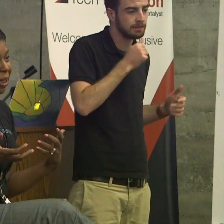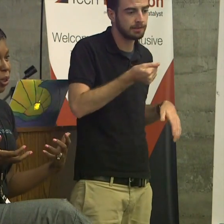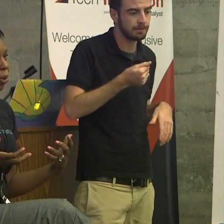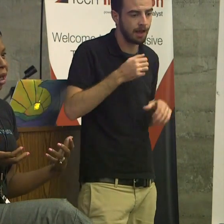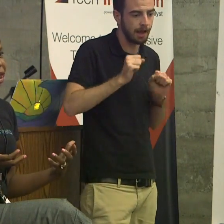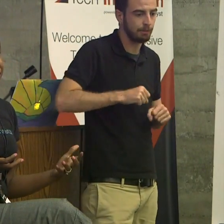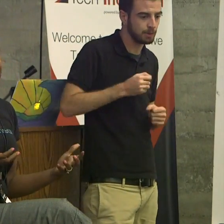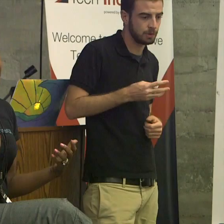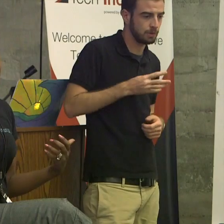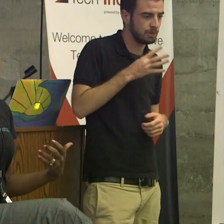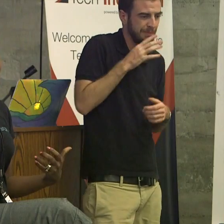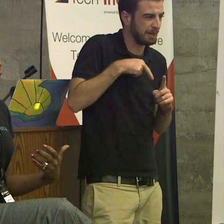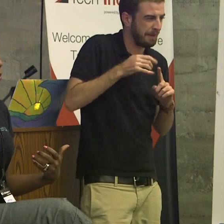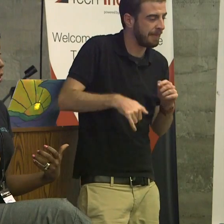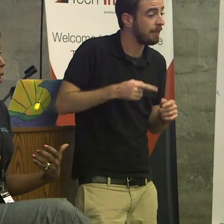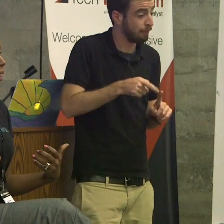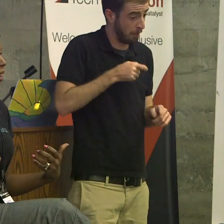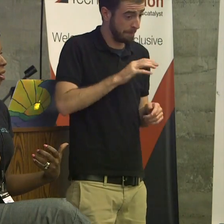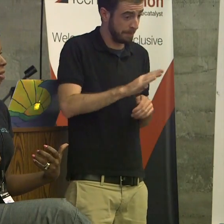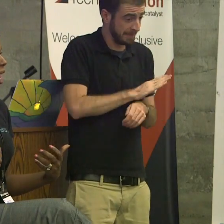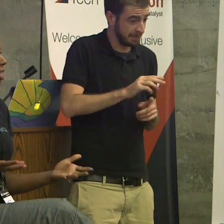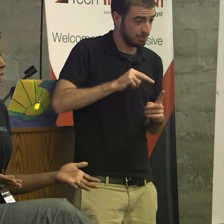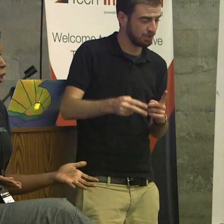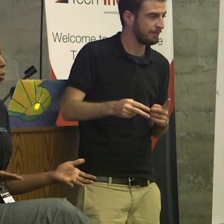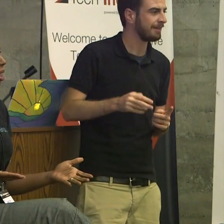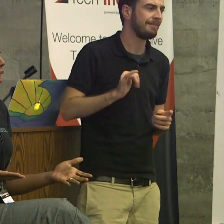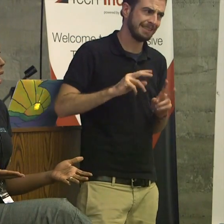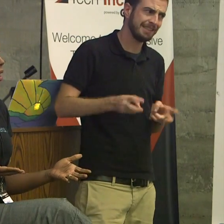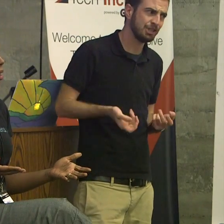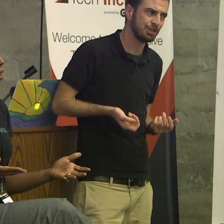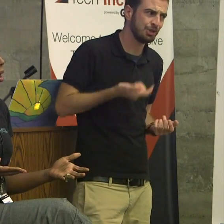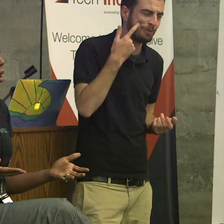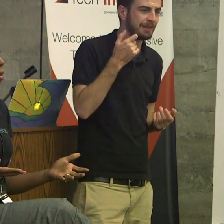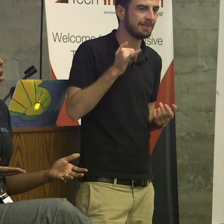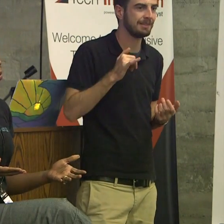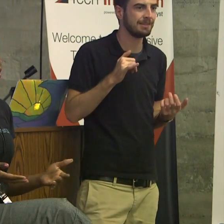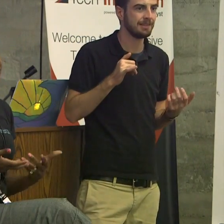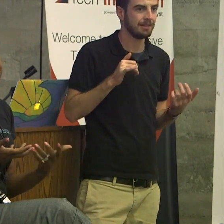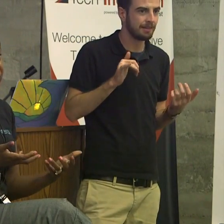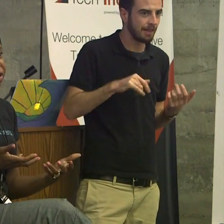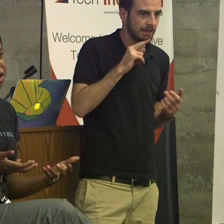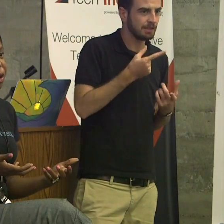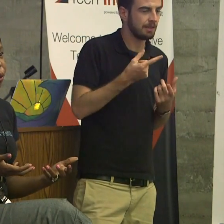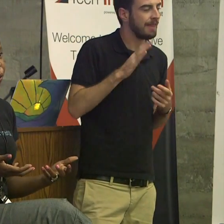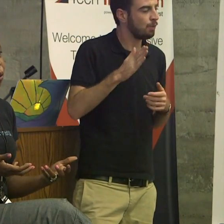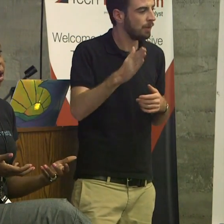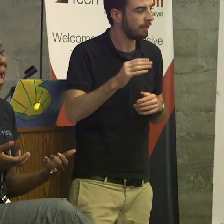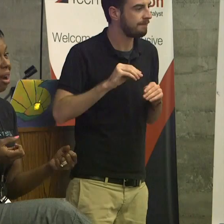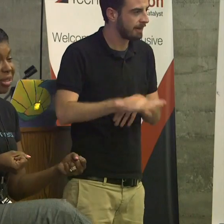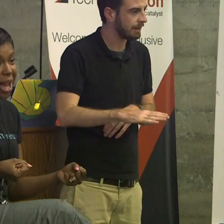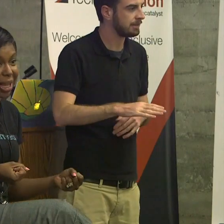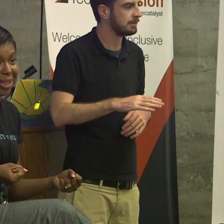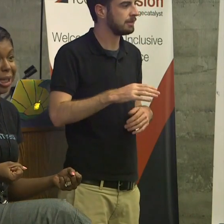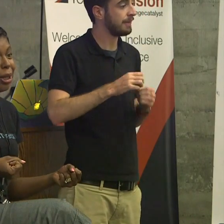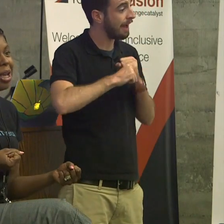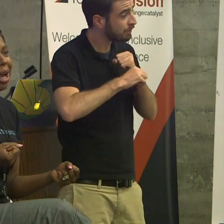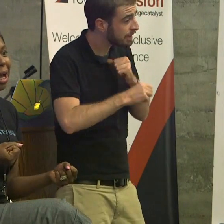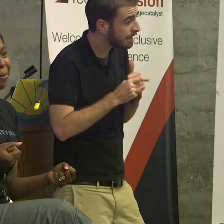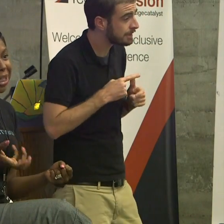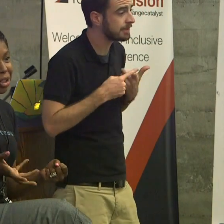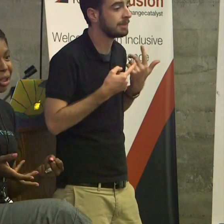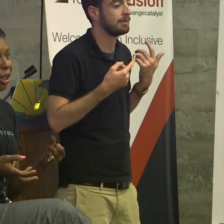to speak to it, then from a business perspective, that's an issue because that is would affect, you know, your